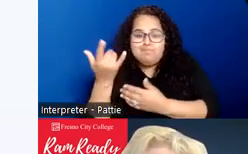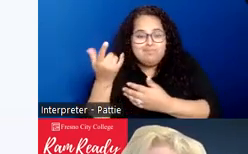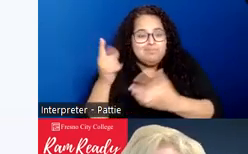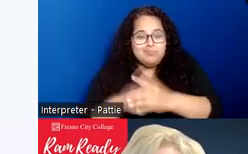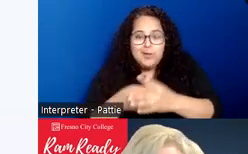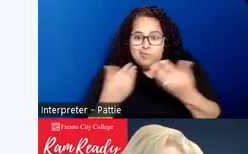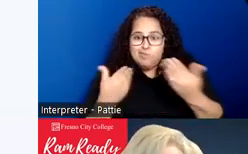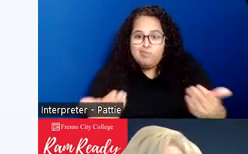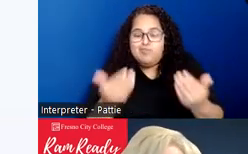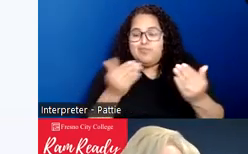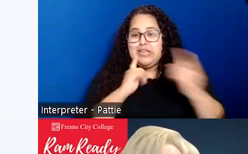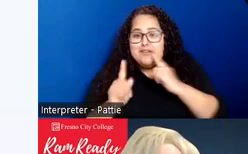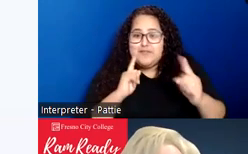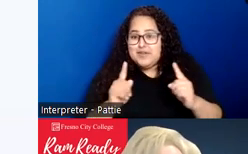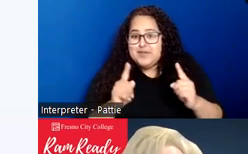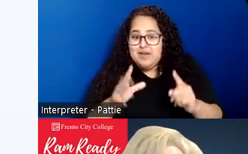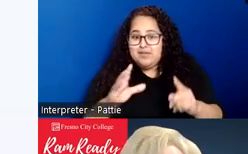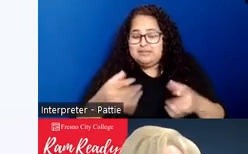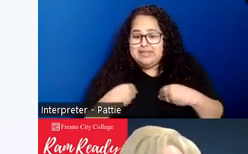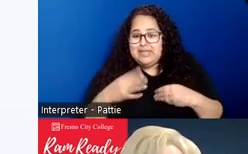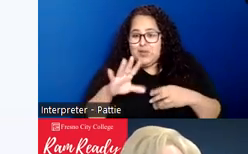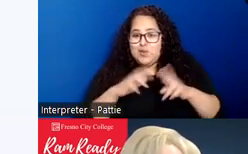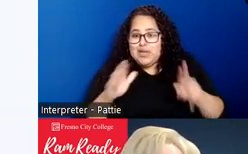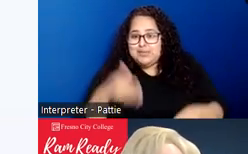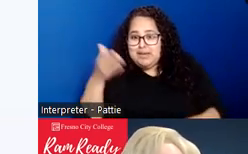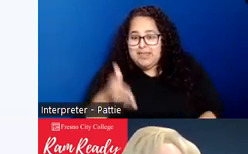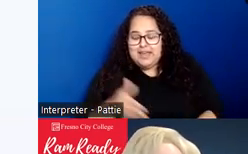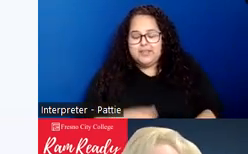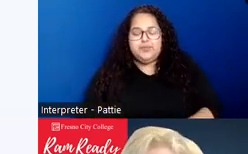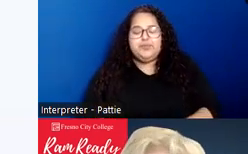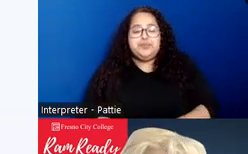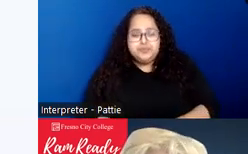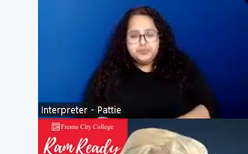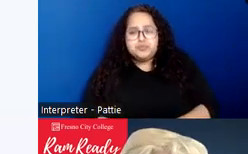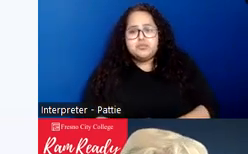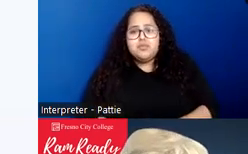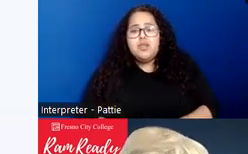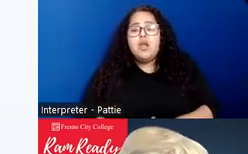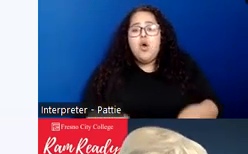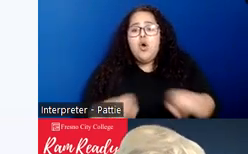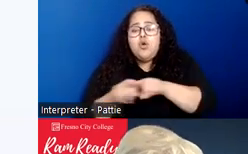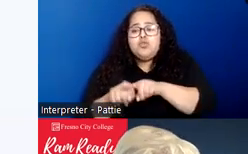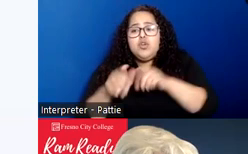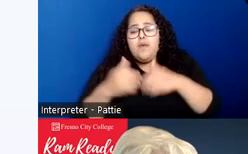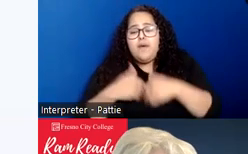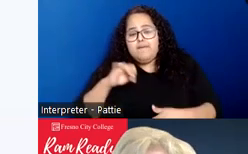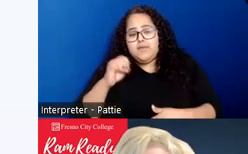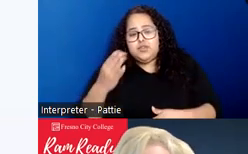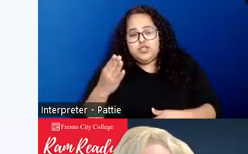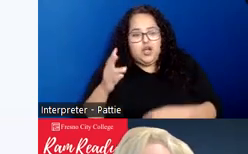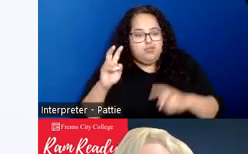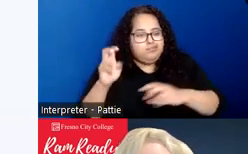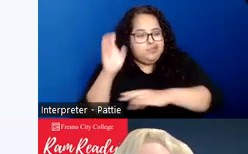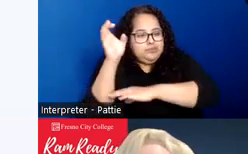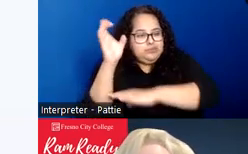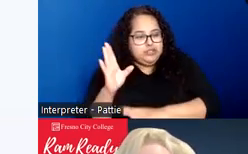your resume and so forth. Let's see, what else do we have? We have our job speaker, which is an electronics job board,